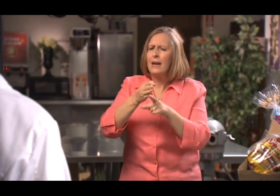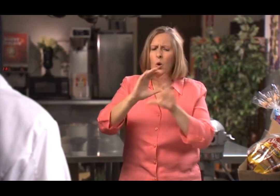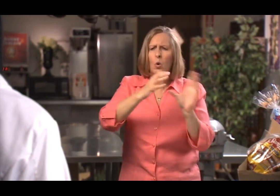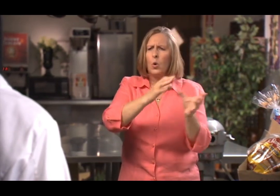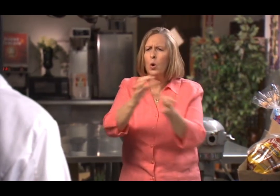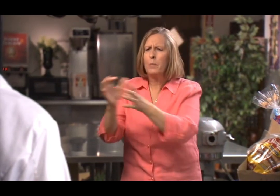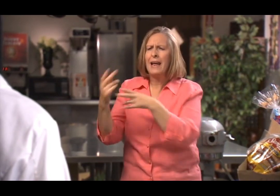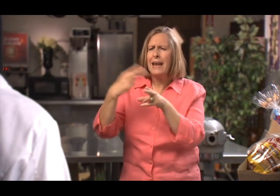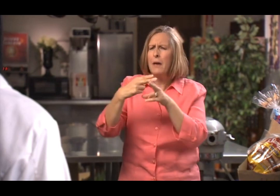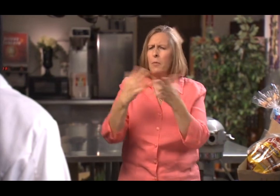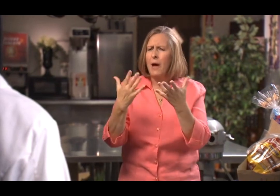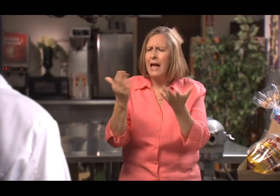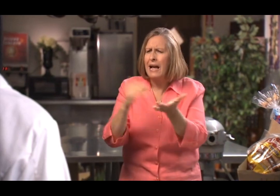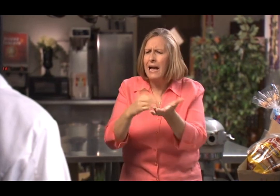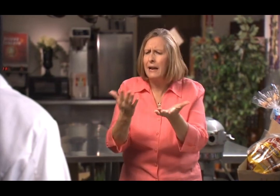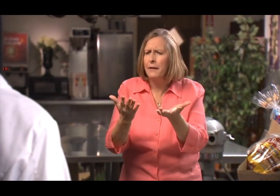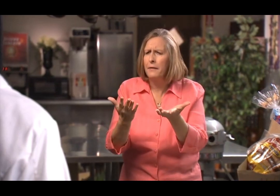What were those headings again?